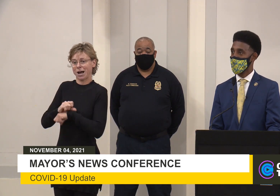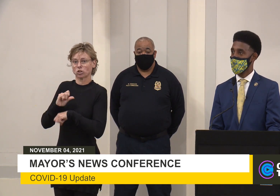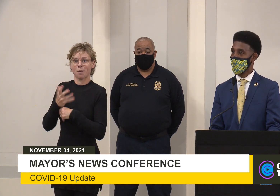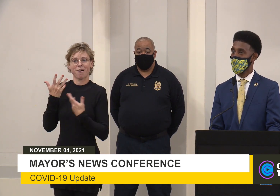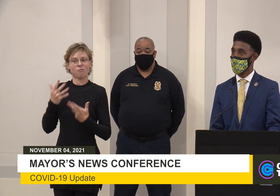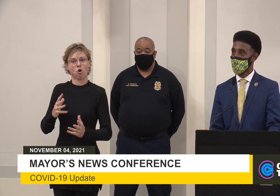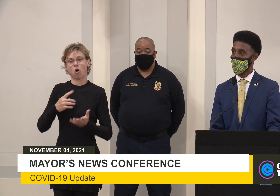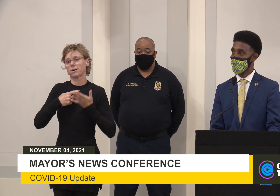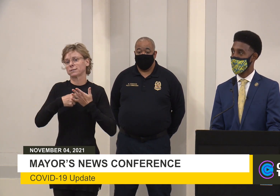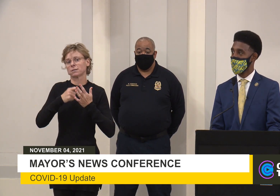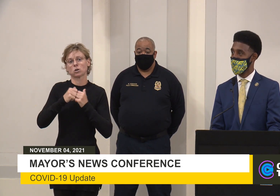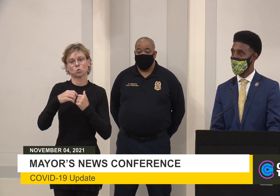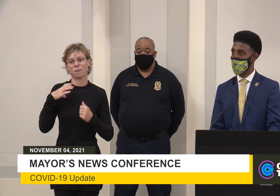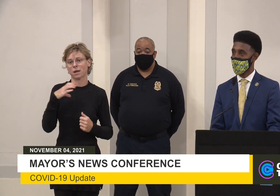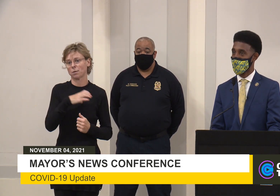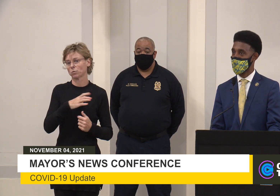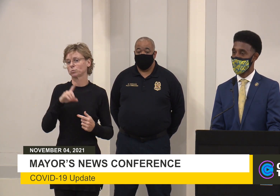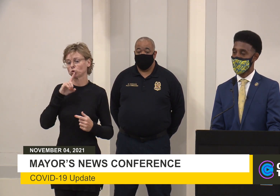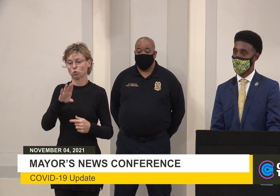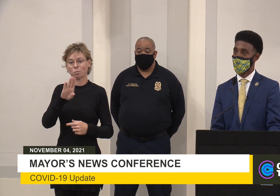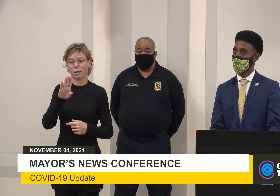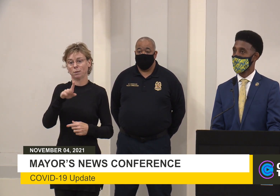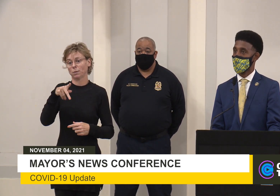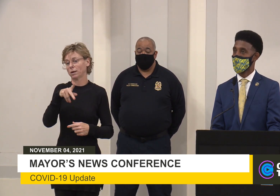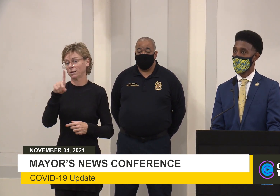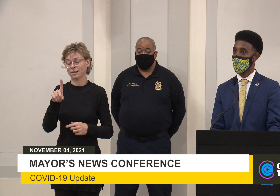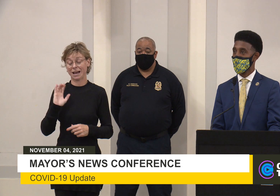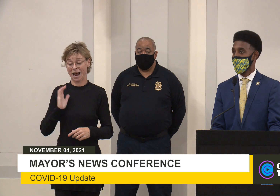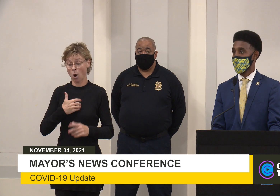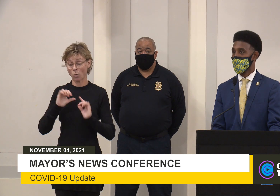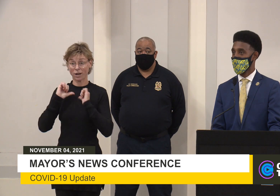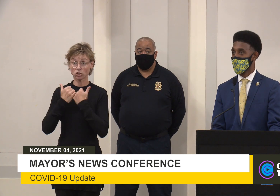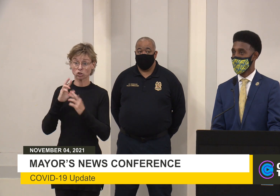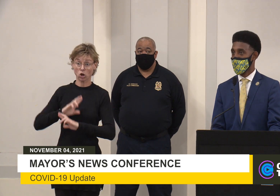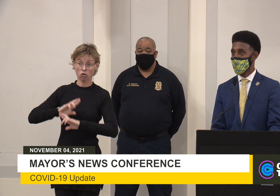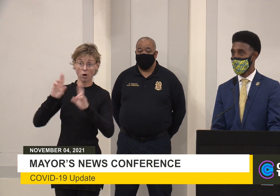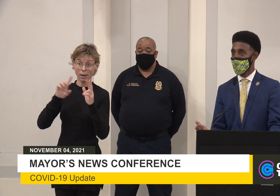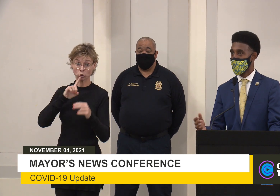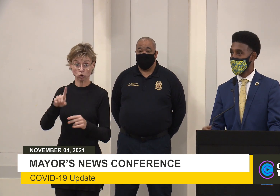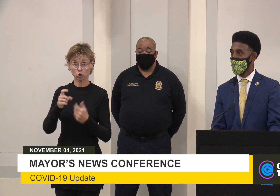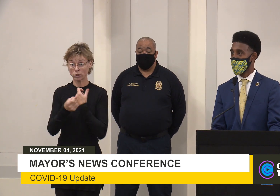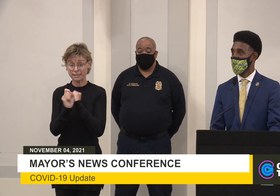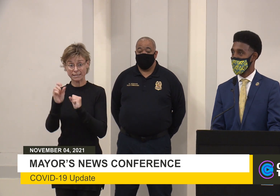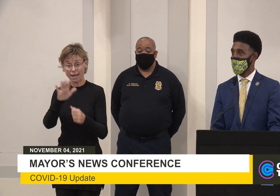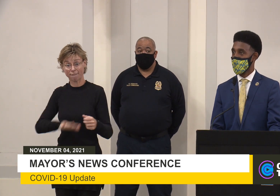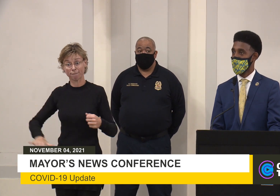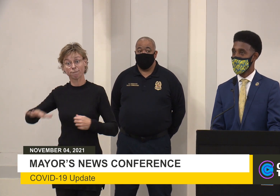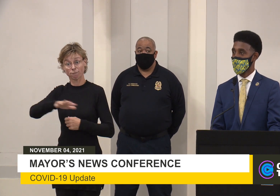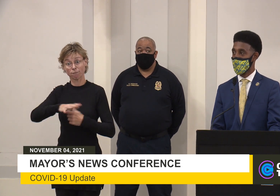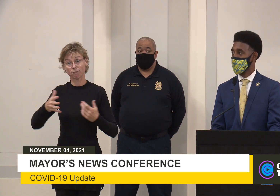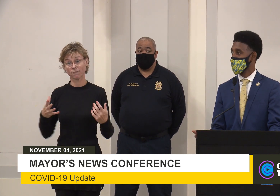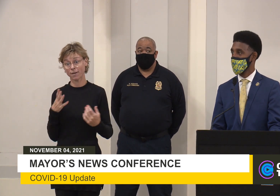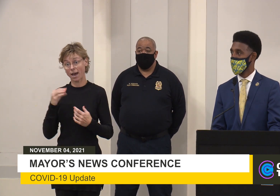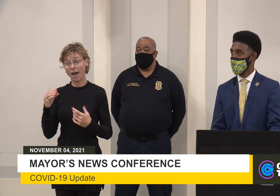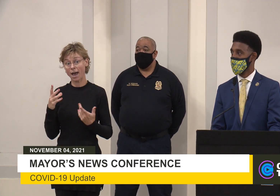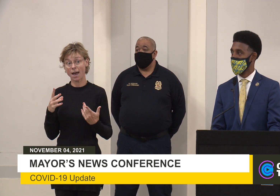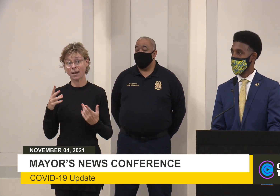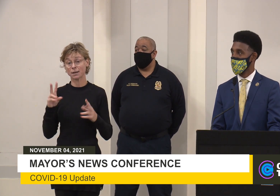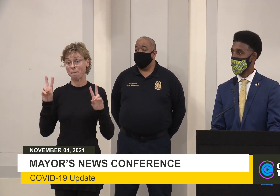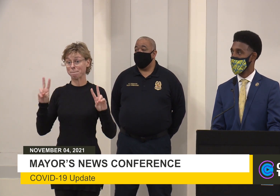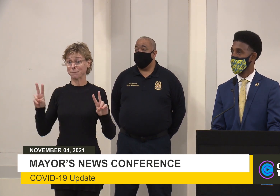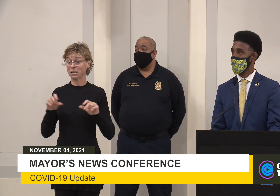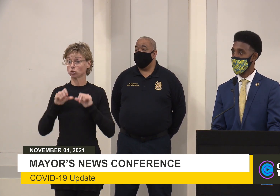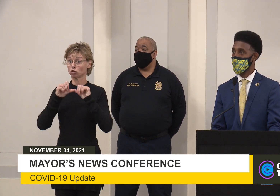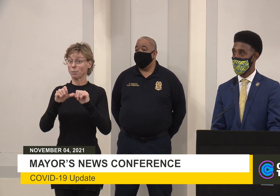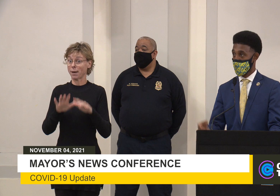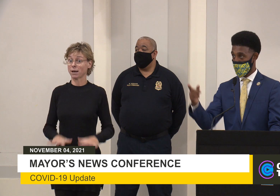to the commissioner to make sure that BPD and our agencies are ready to make sure that things are safe and that an order and peace remains. Simple